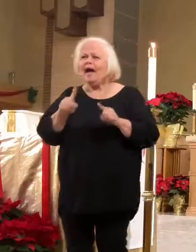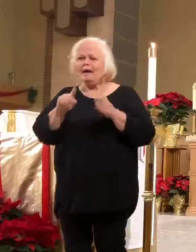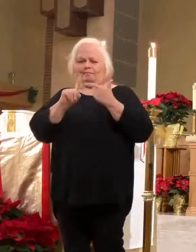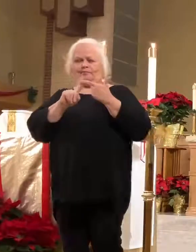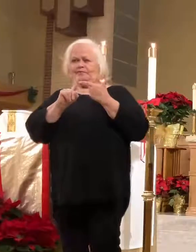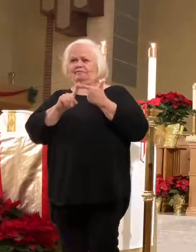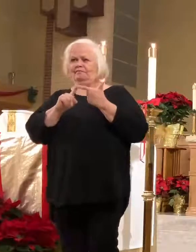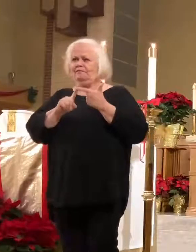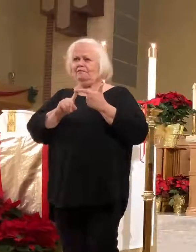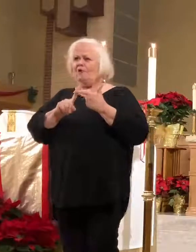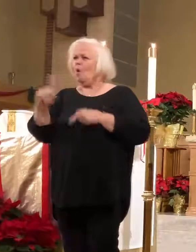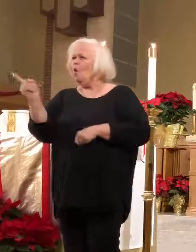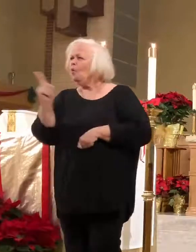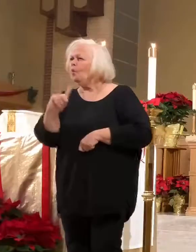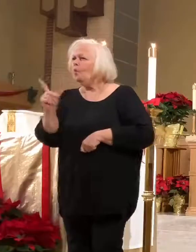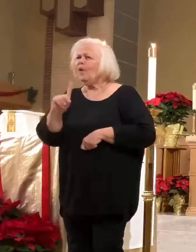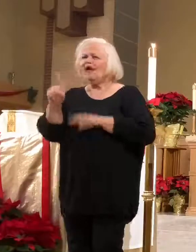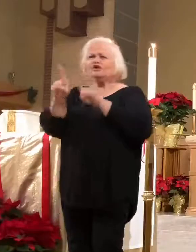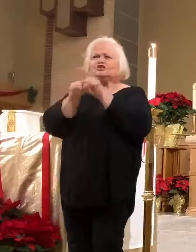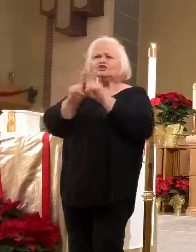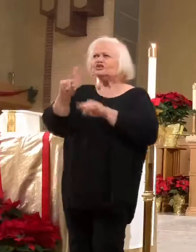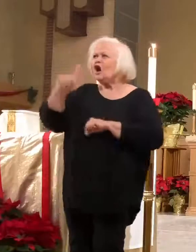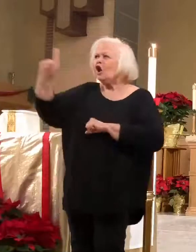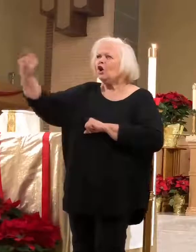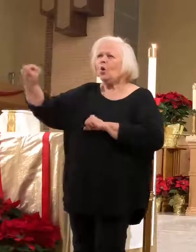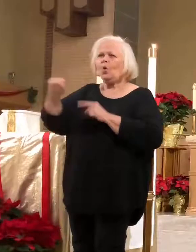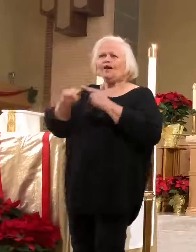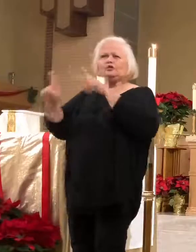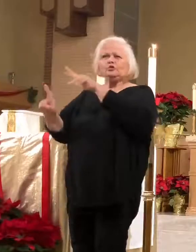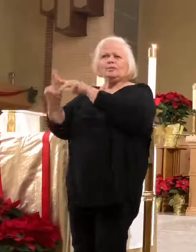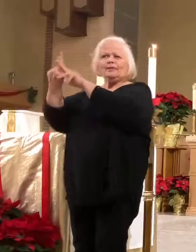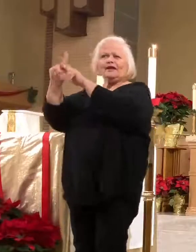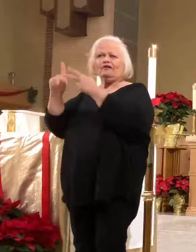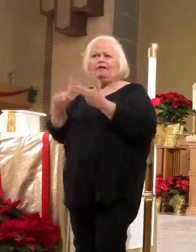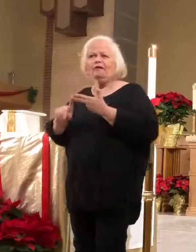about? Where is the star going to appear?